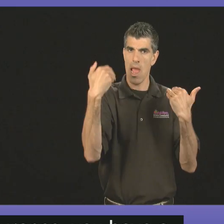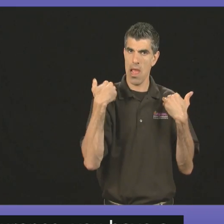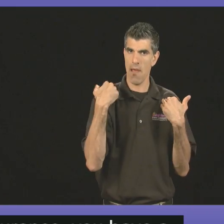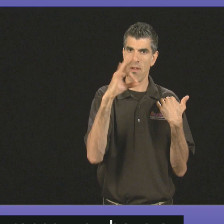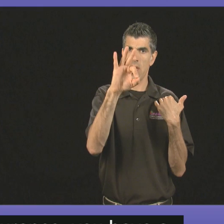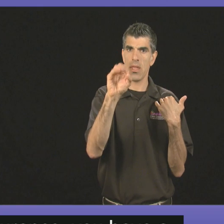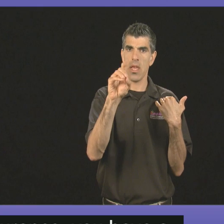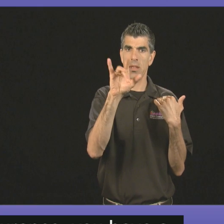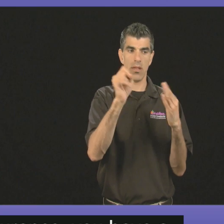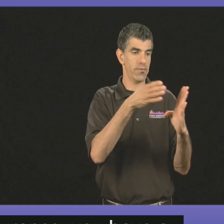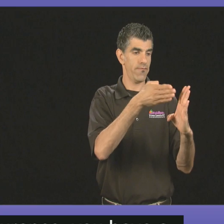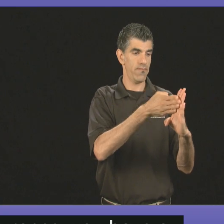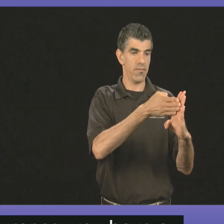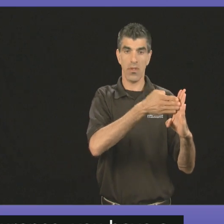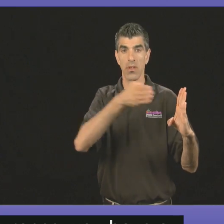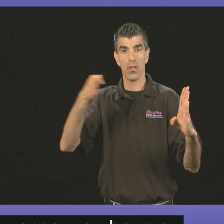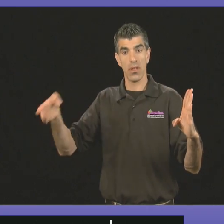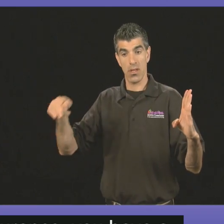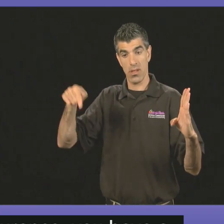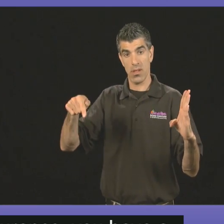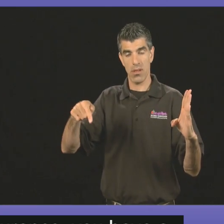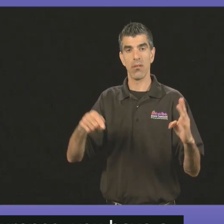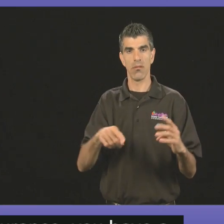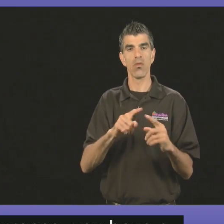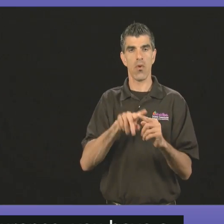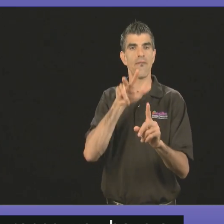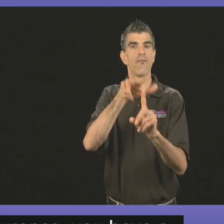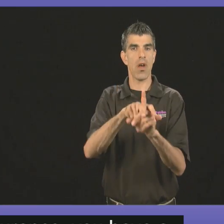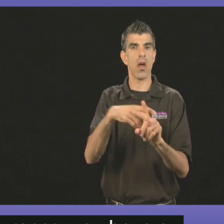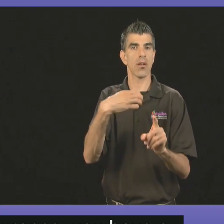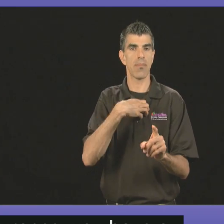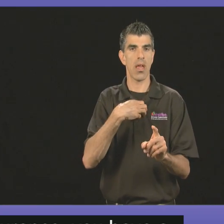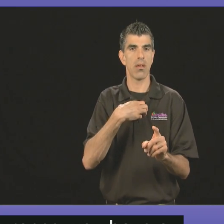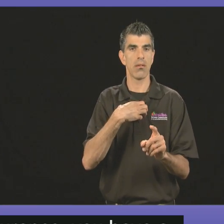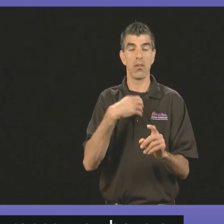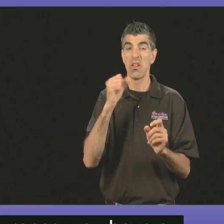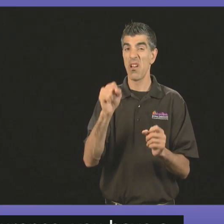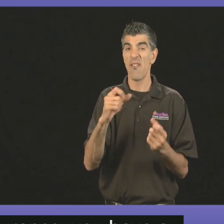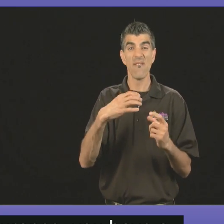From the occurrence, you have a 90-day window to file a complaint.